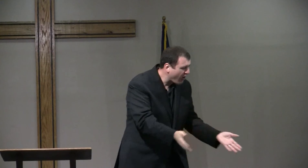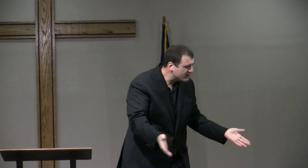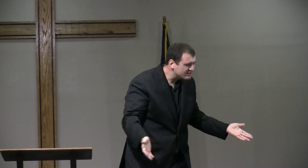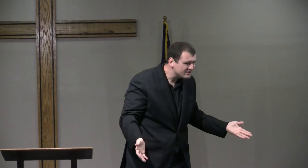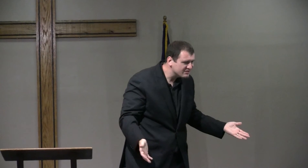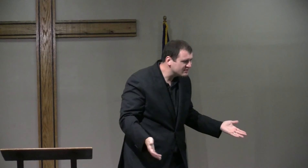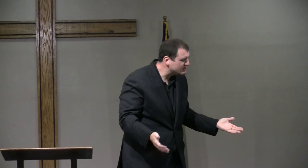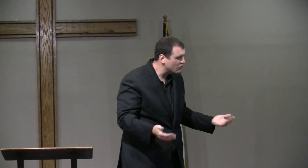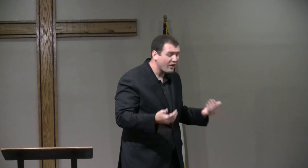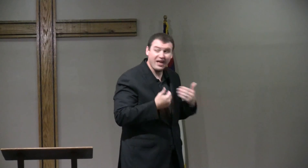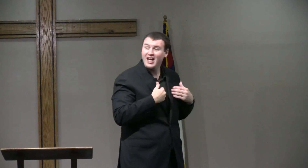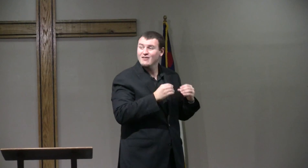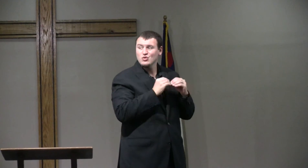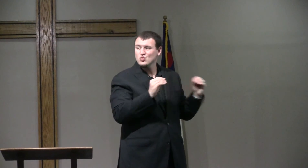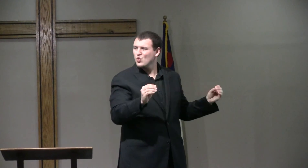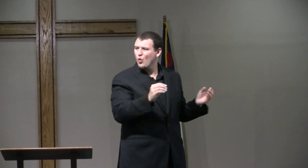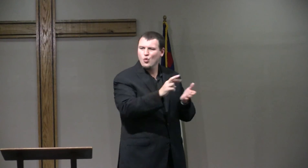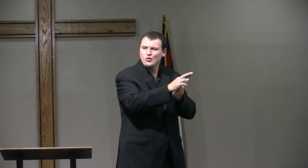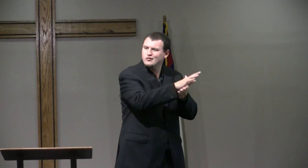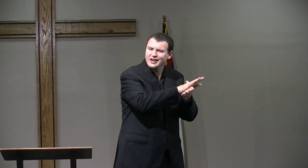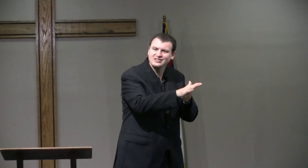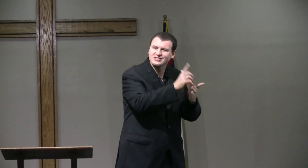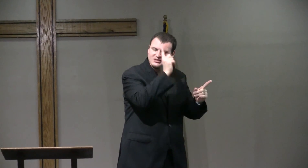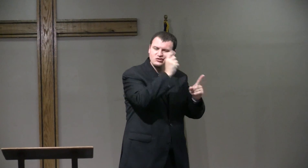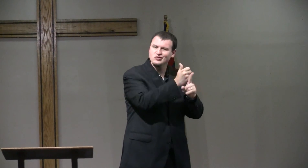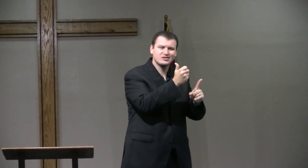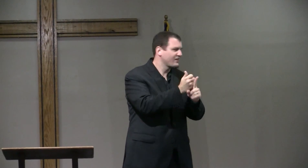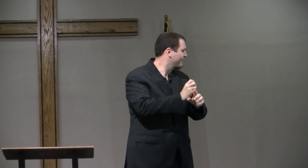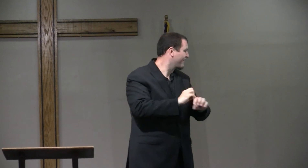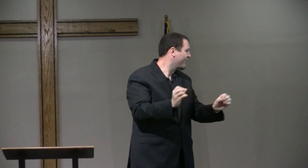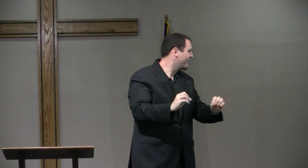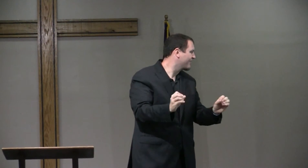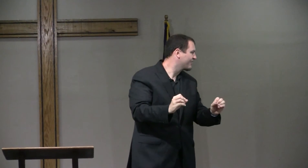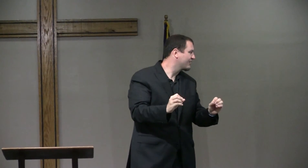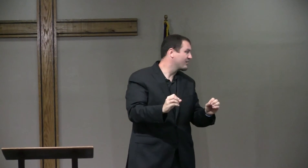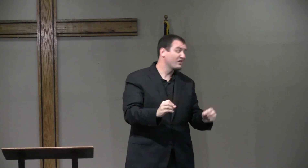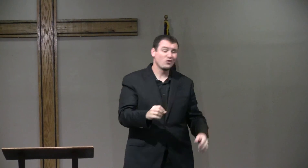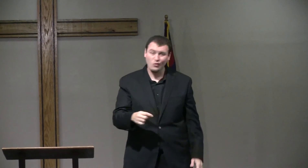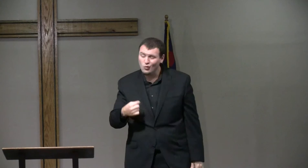Jesus was trying to explain to the crowd about their lost condition.